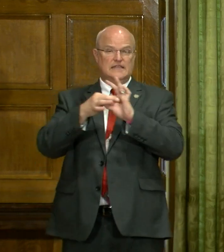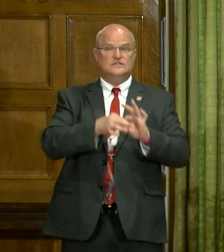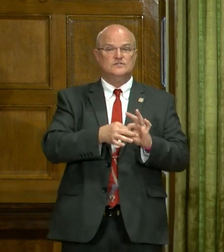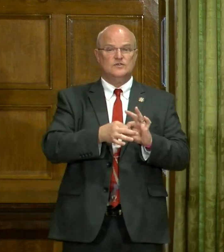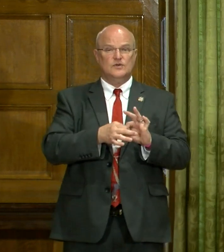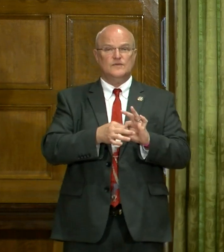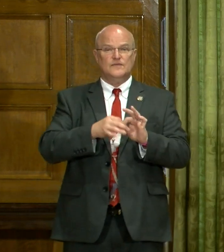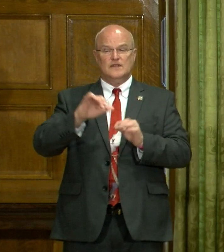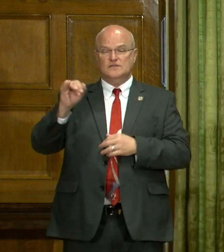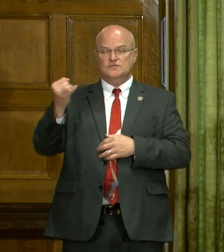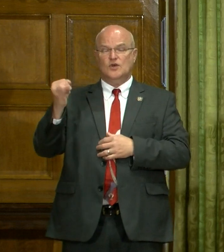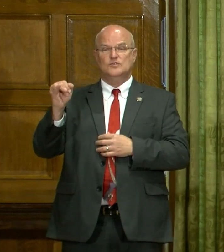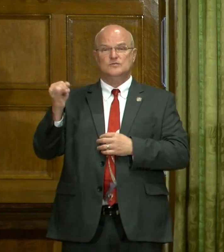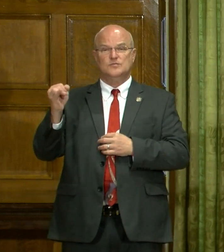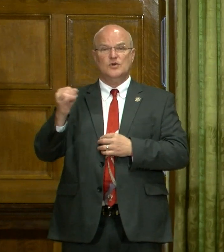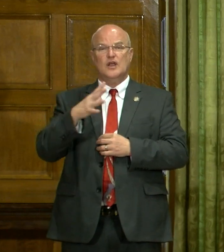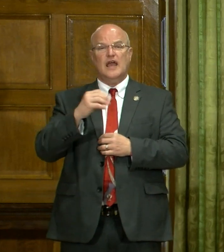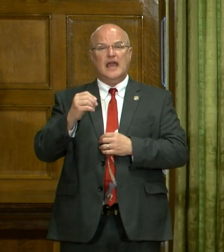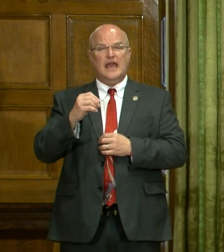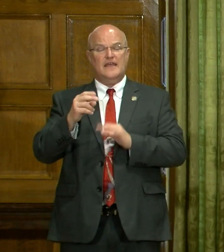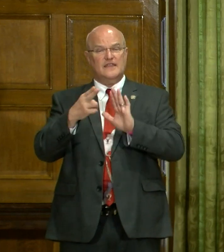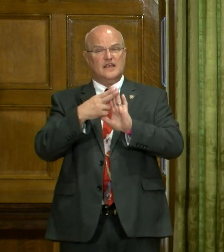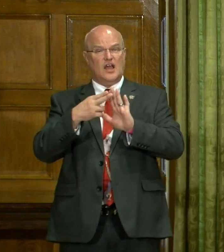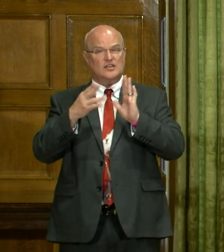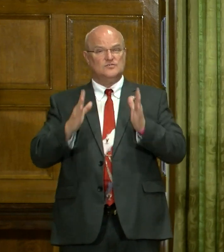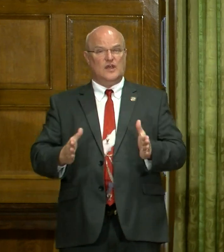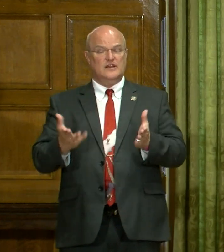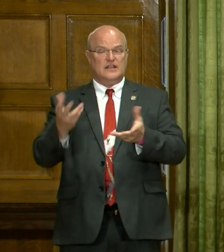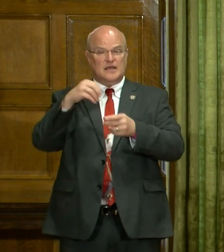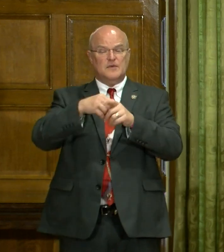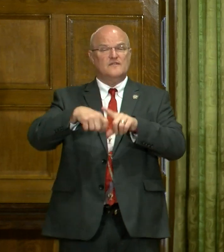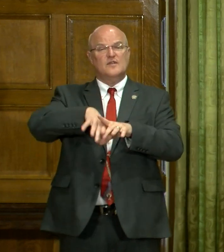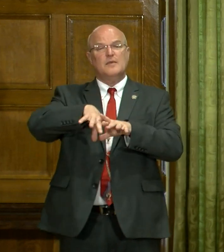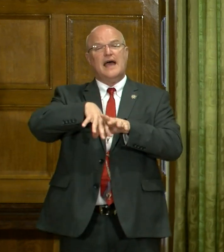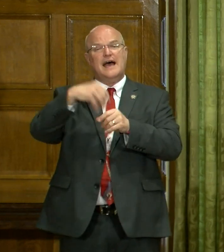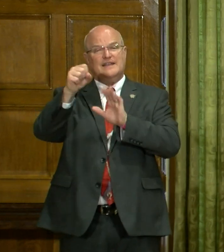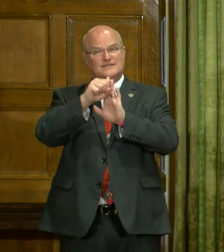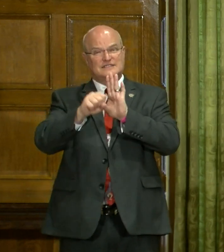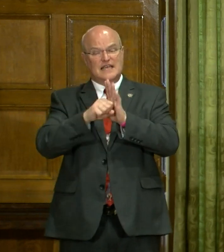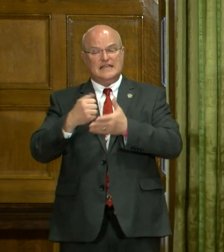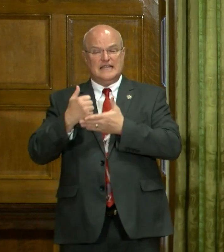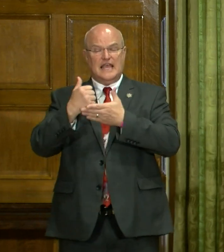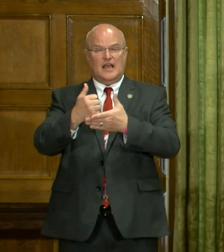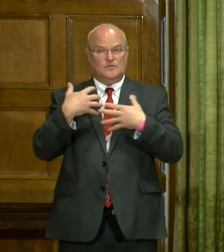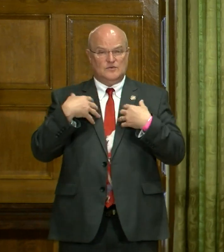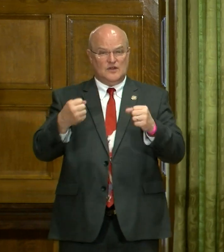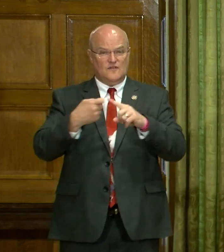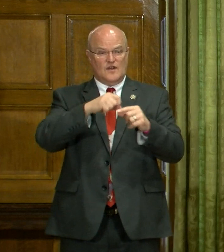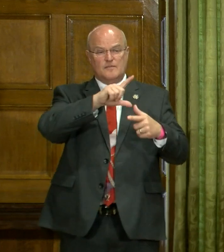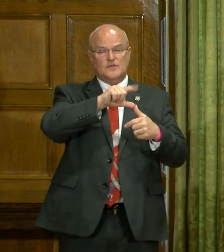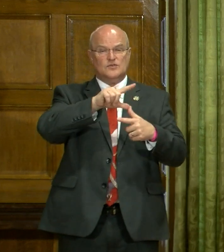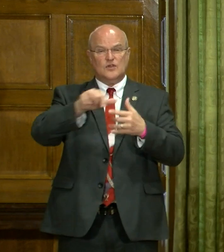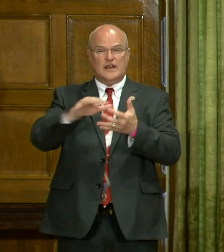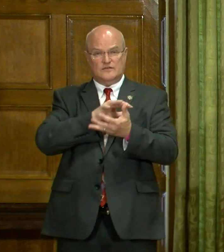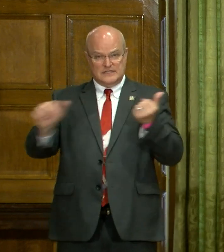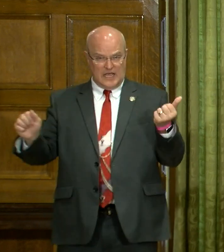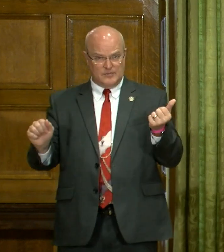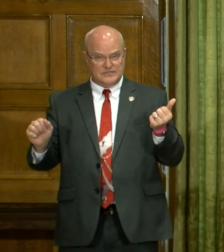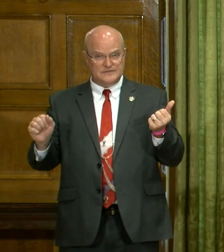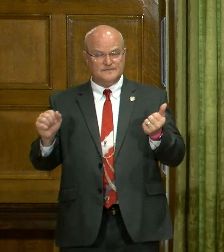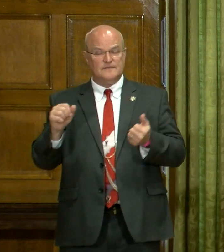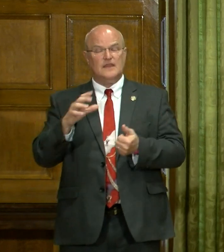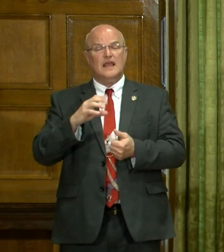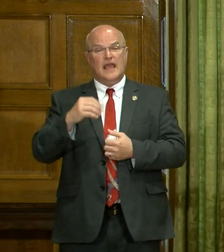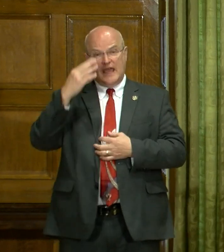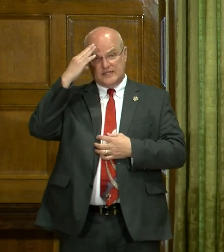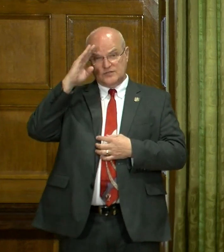to Jonesboro and the contractors that might come in from out of state to help recover from the tornado damage.